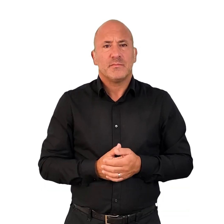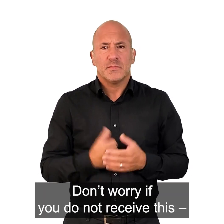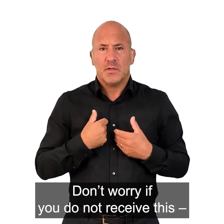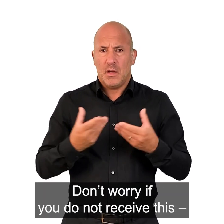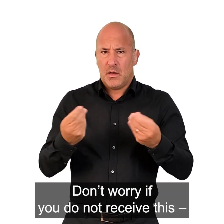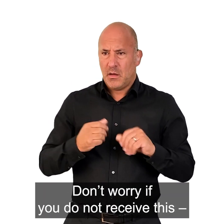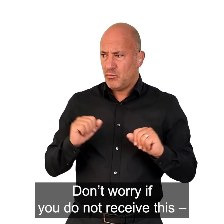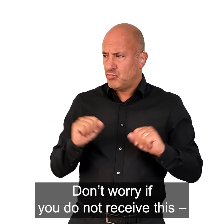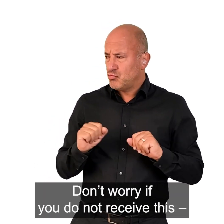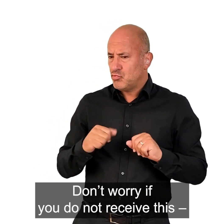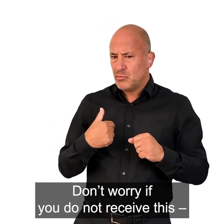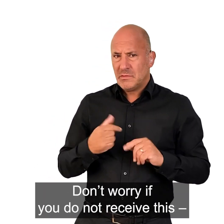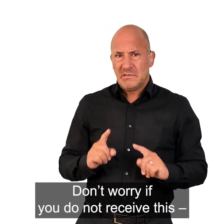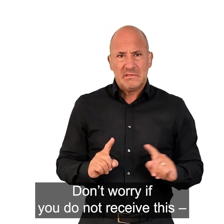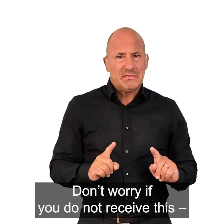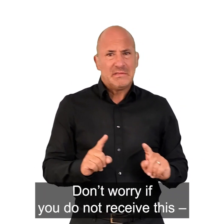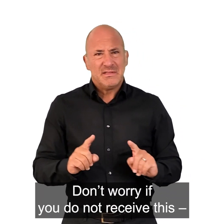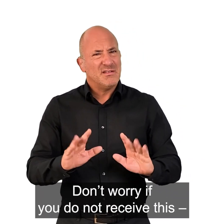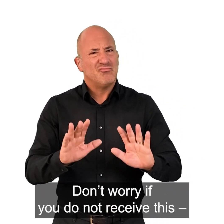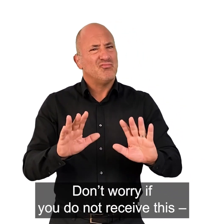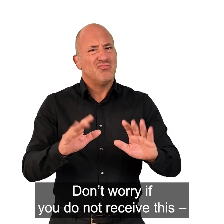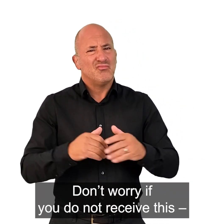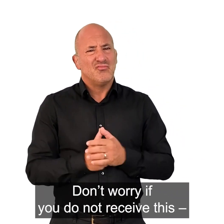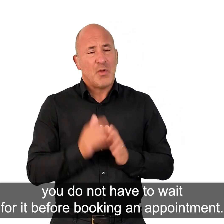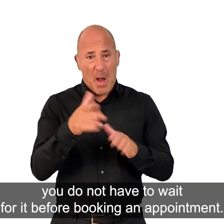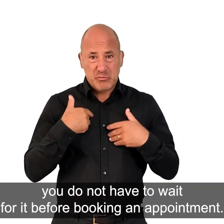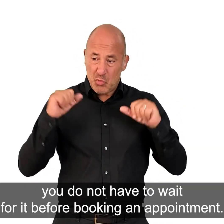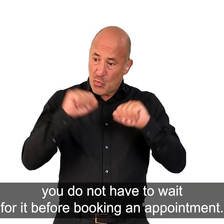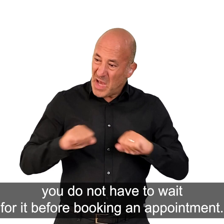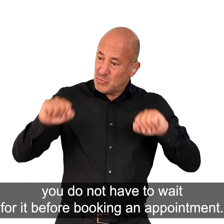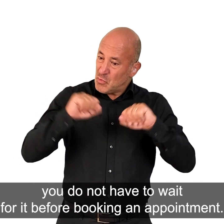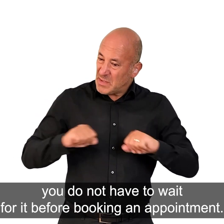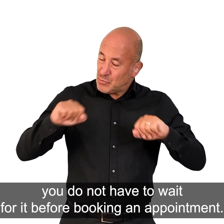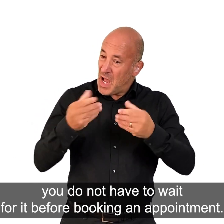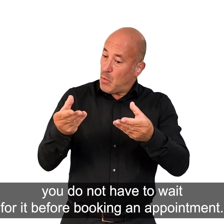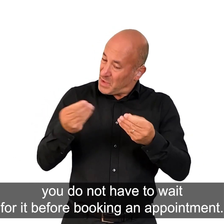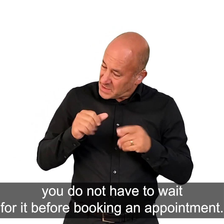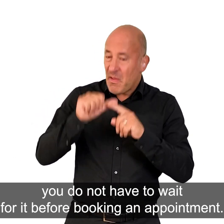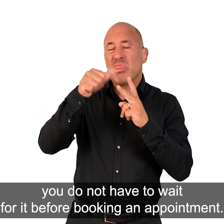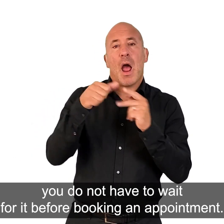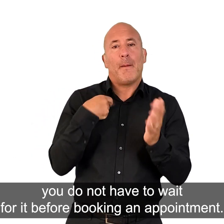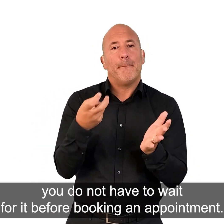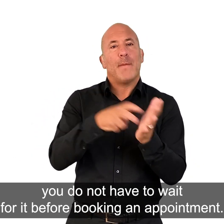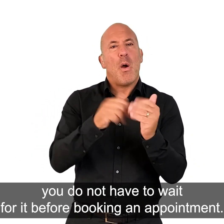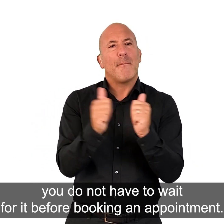Don't worry if you do not receive this. You do not have to wait for it before booking an appointment.